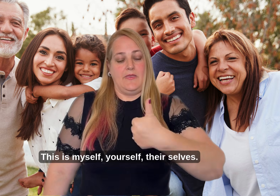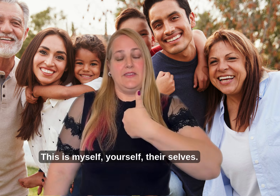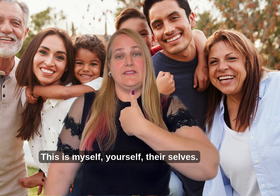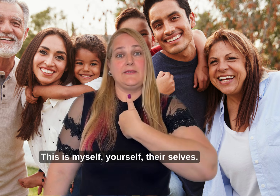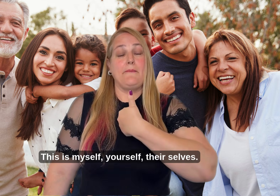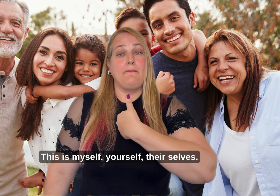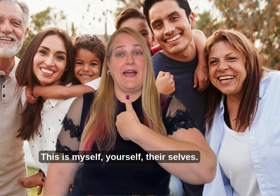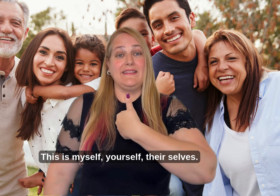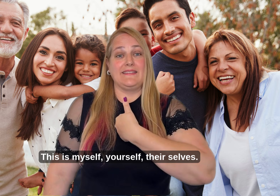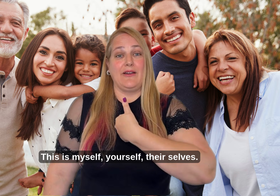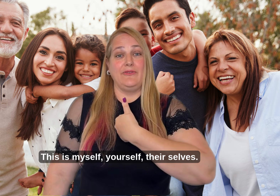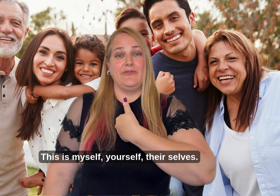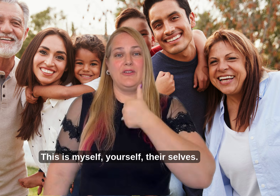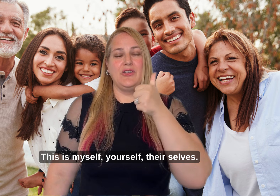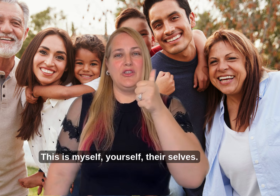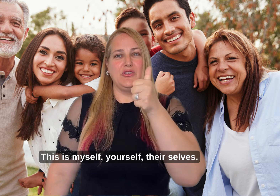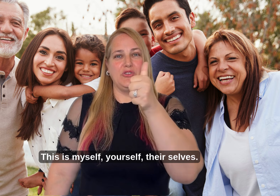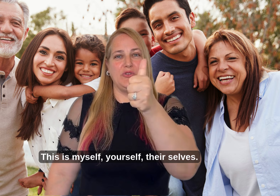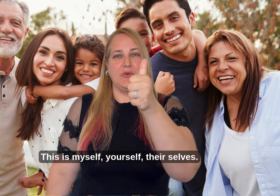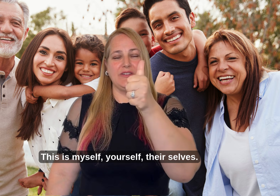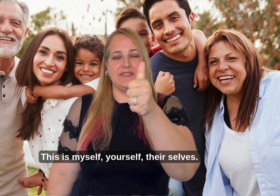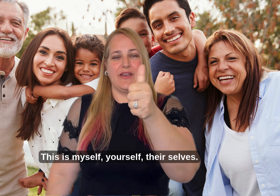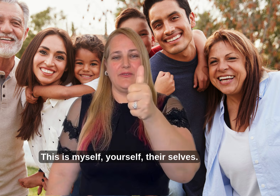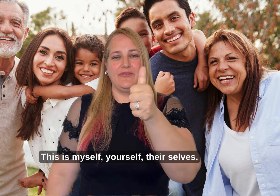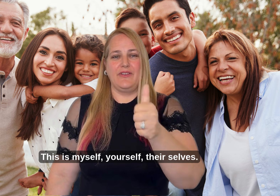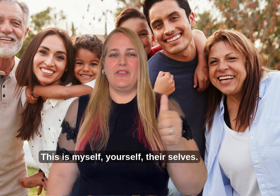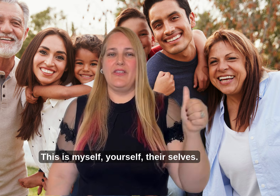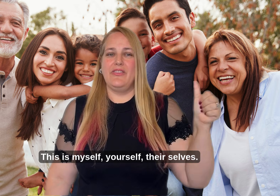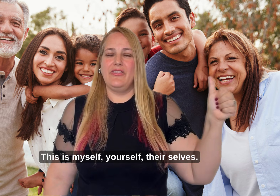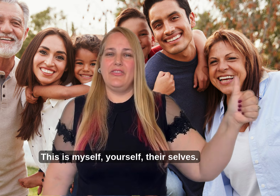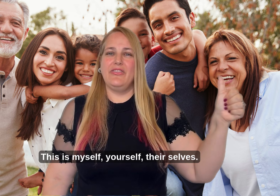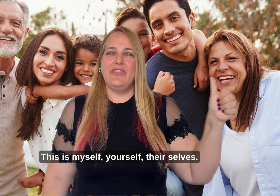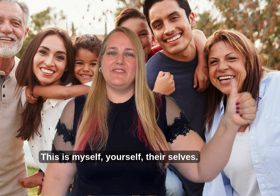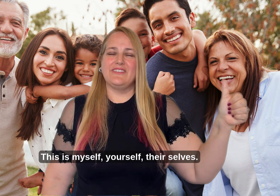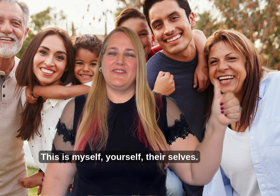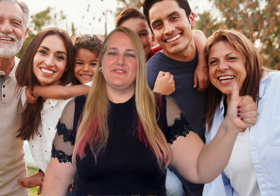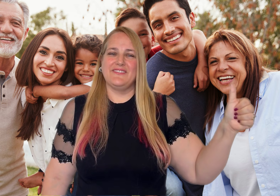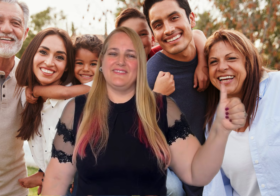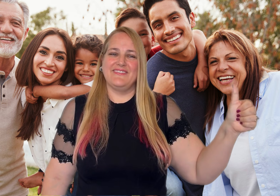This is myself, yourself, their selves.